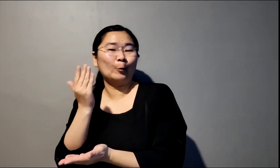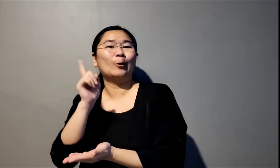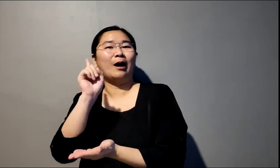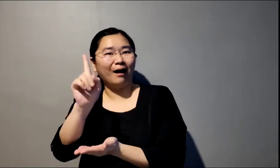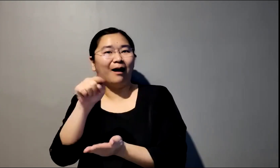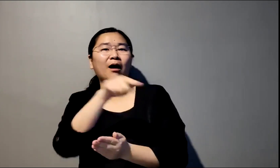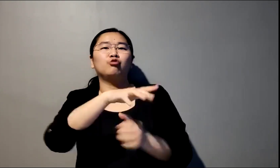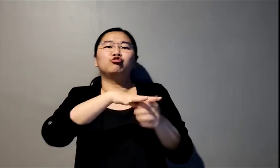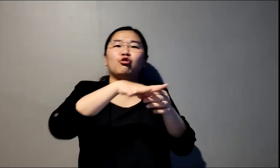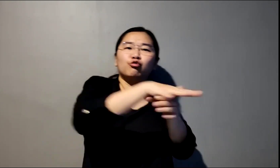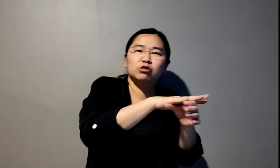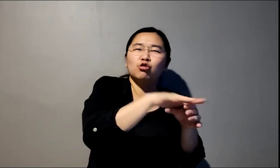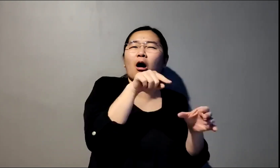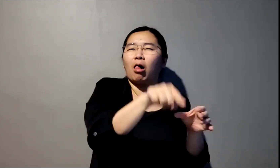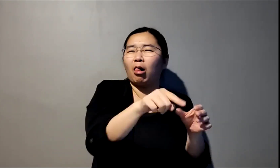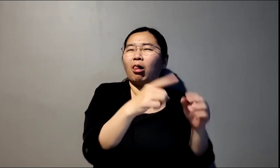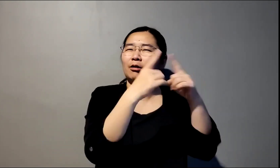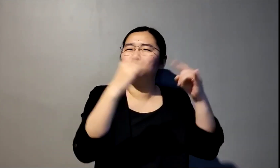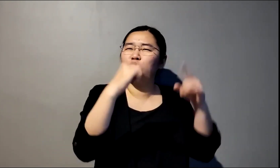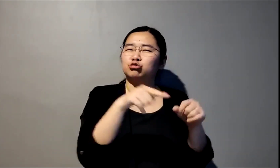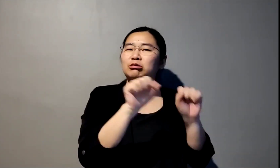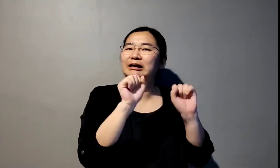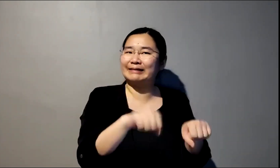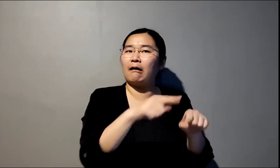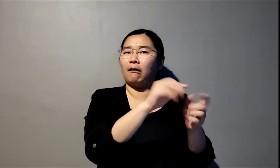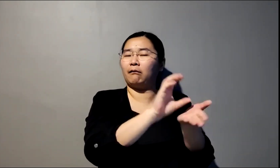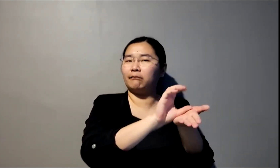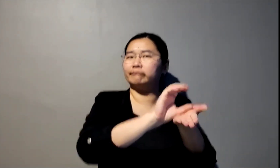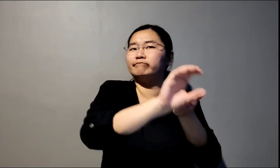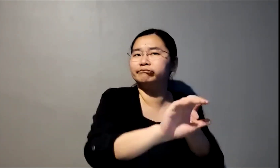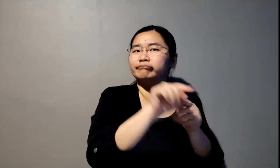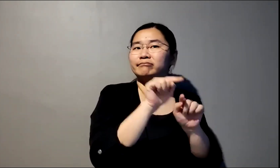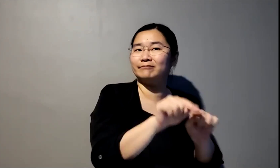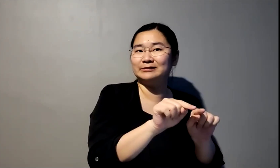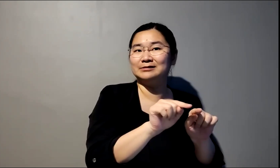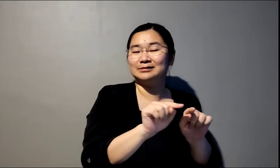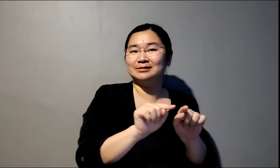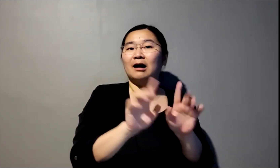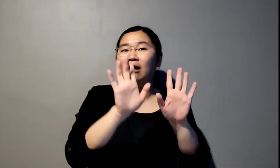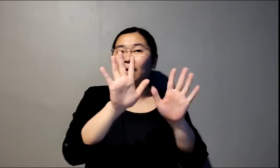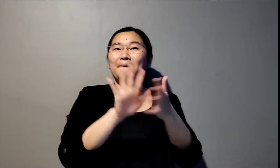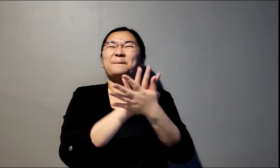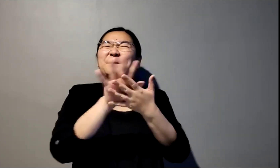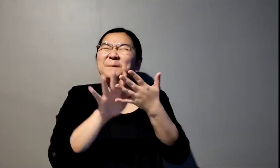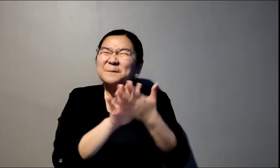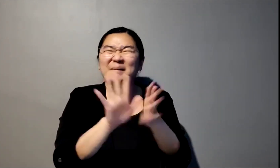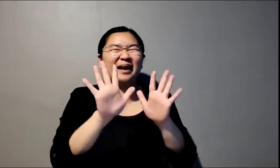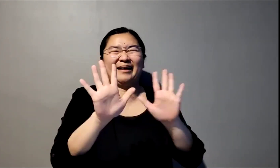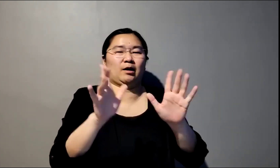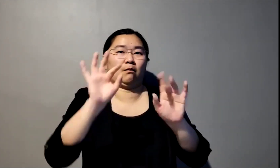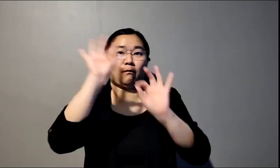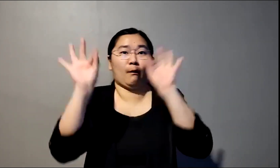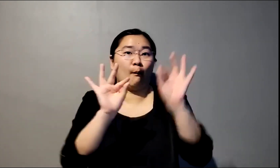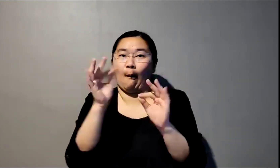deinstitutionalization. In the committee for this particular issue, which is embedded in the first